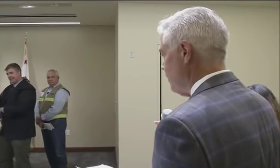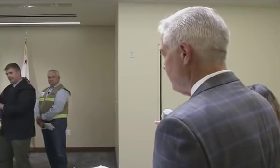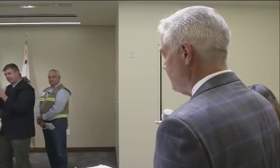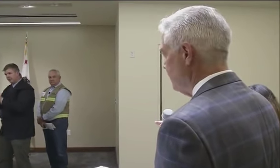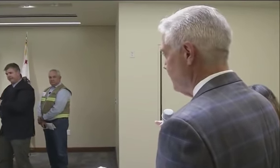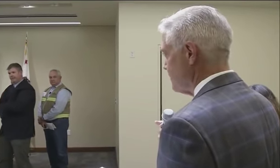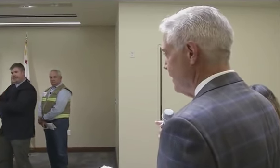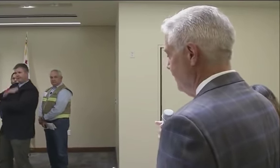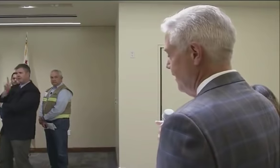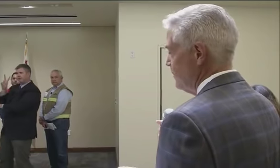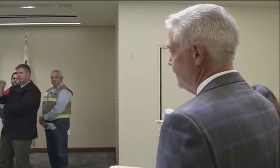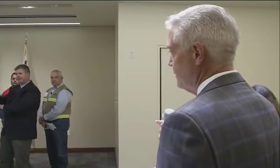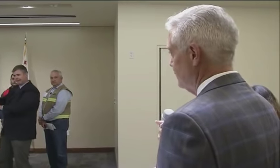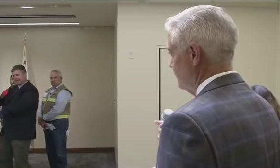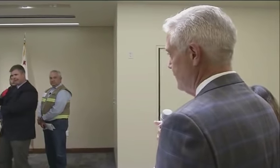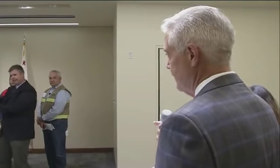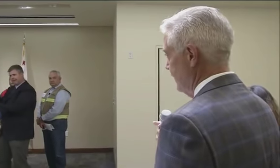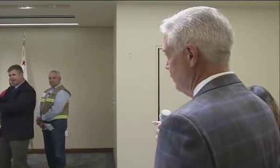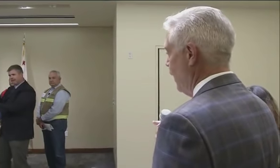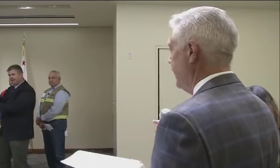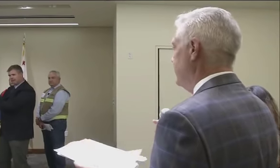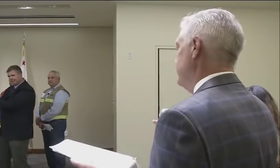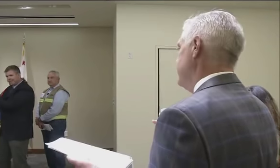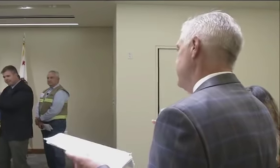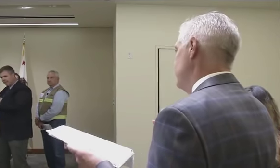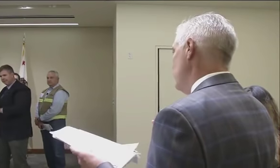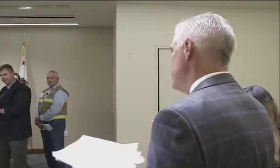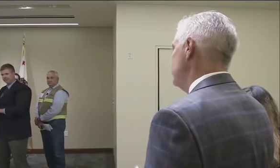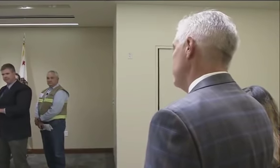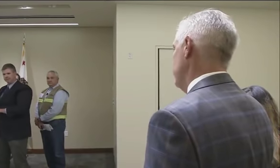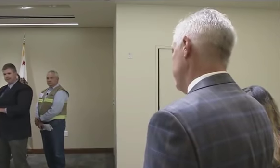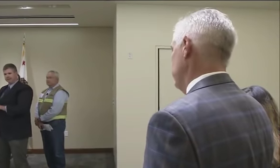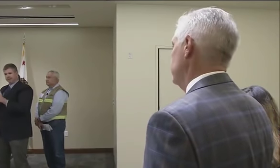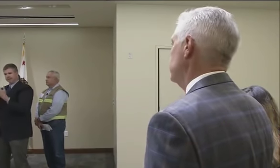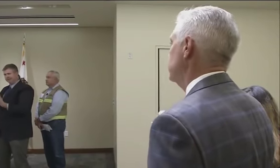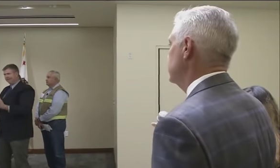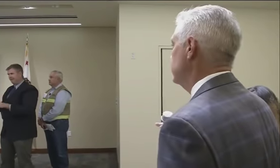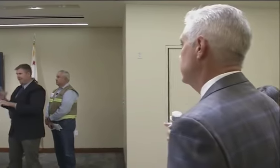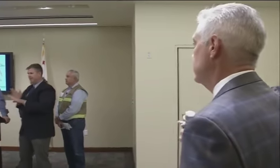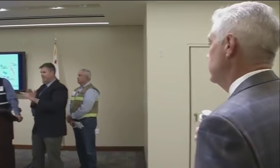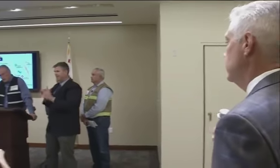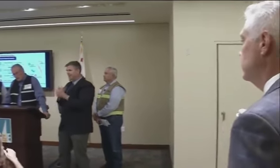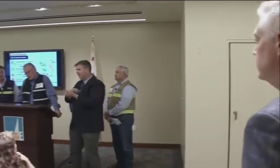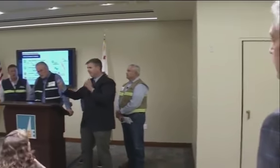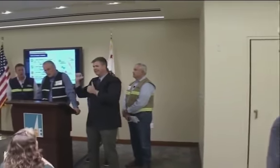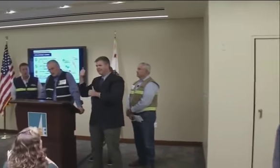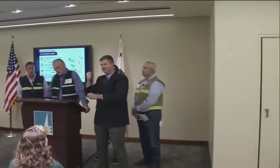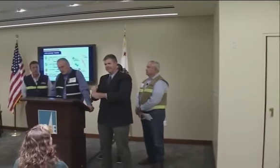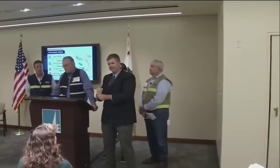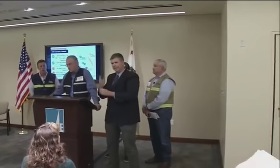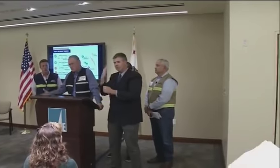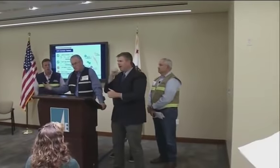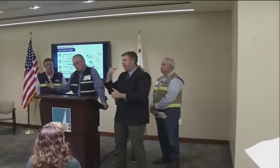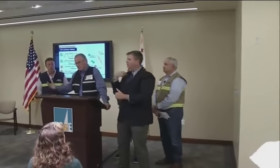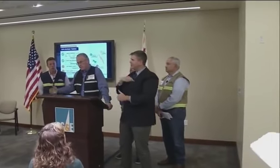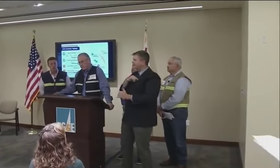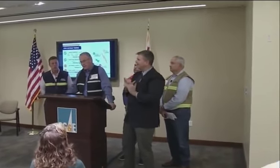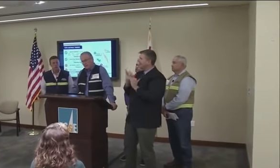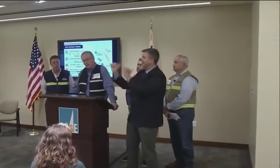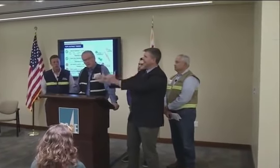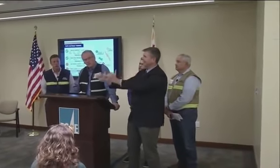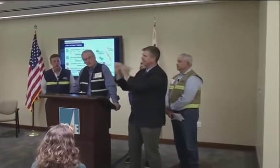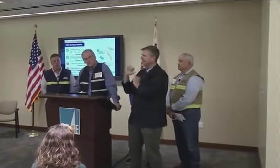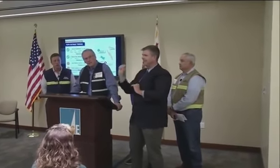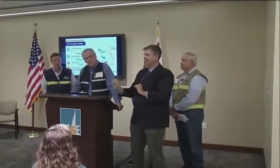in much smaller numbers. They've been at this over a decade. Why didn't we do it quicker? The risk in